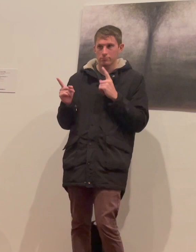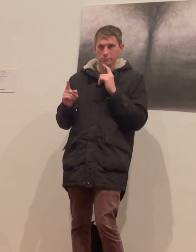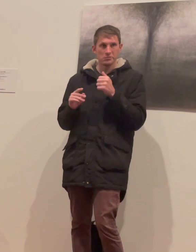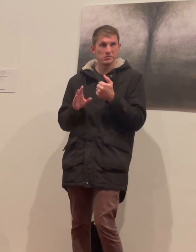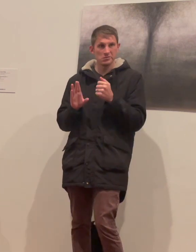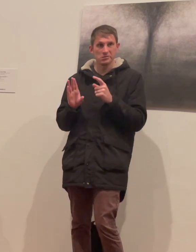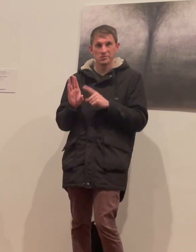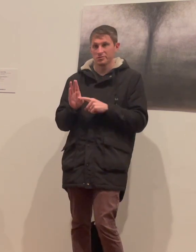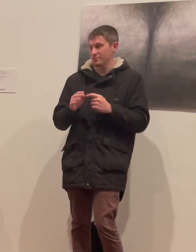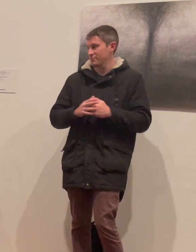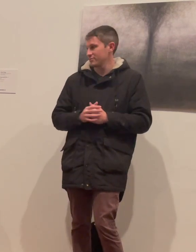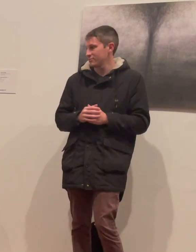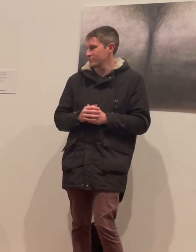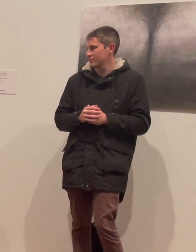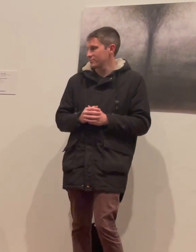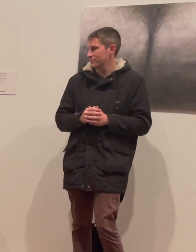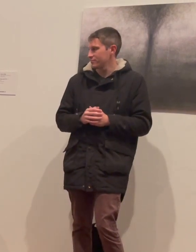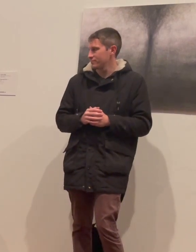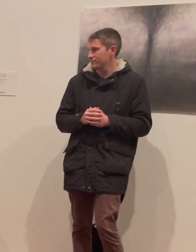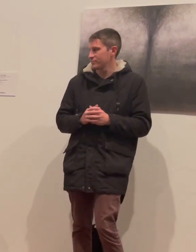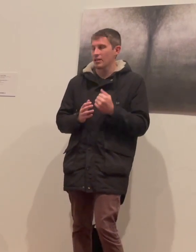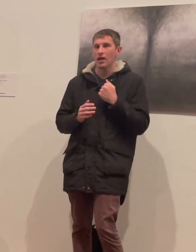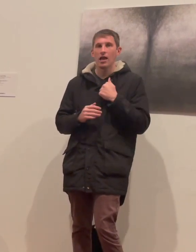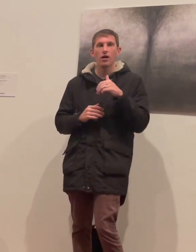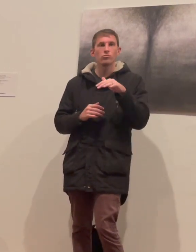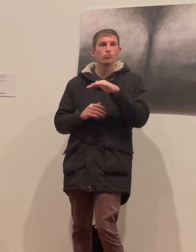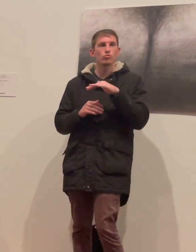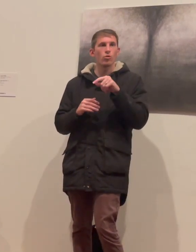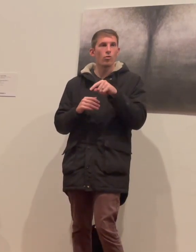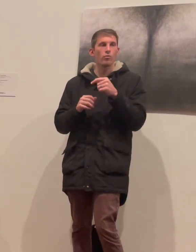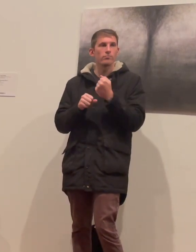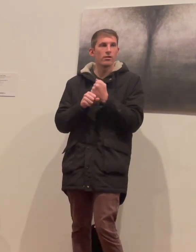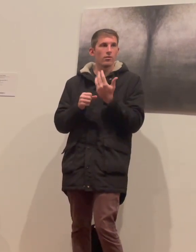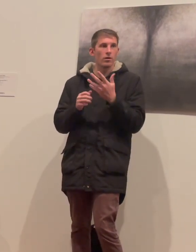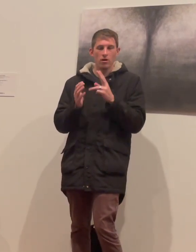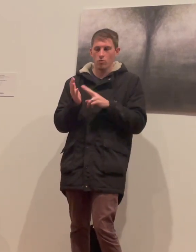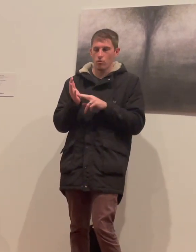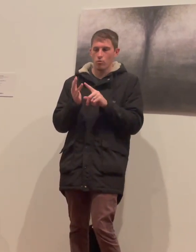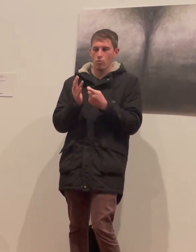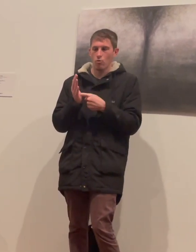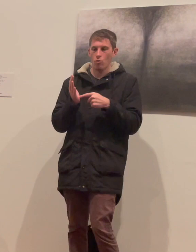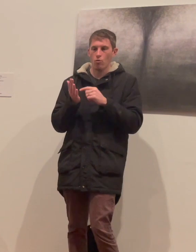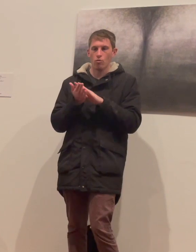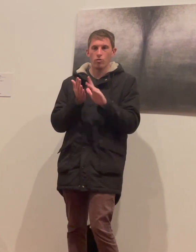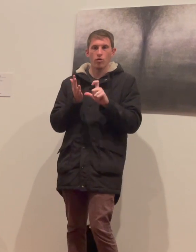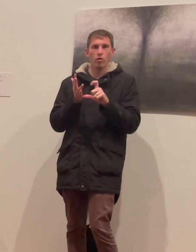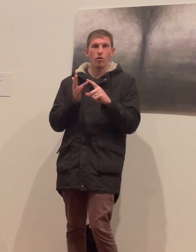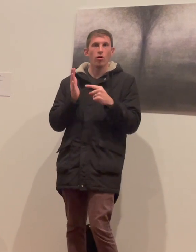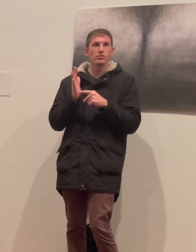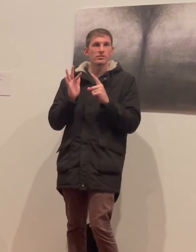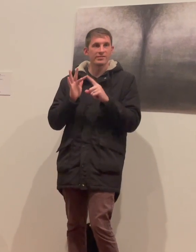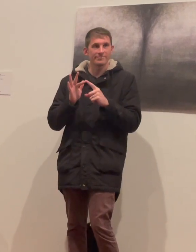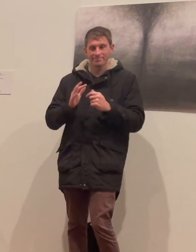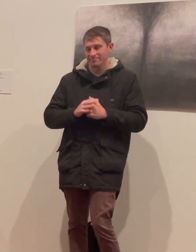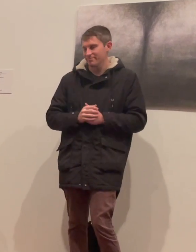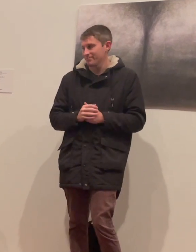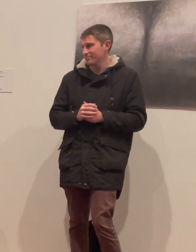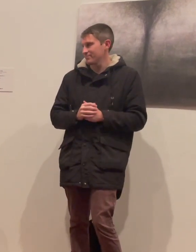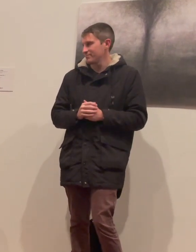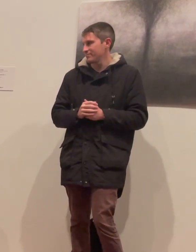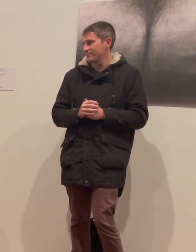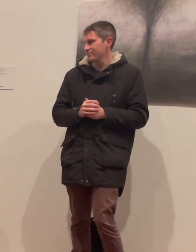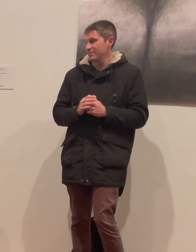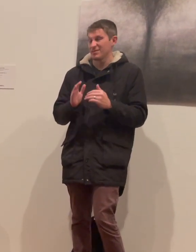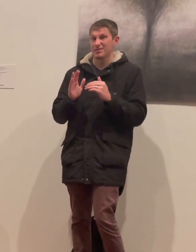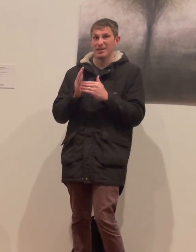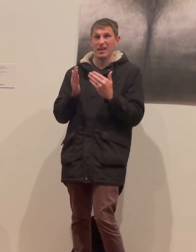Yeah, 6 years in the studio. Our studio is in Northcote, and it's been there for, it's our 50-year